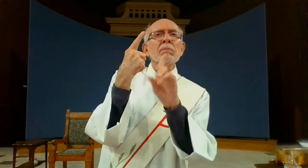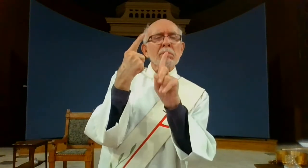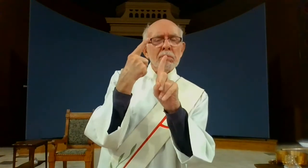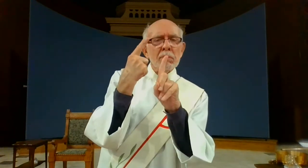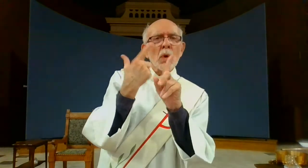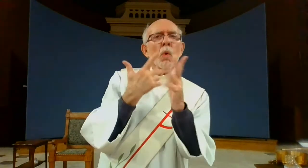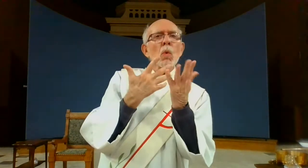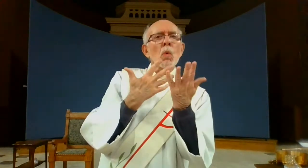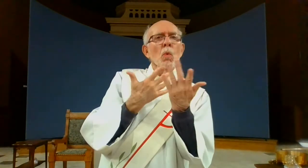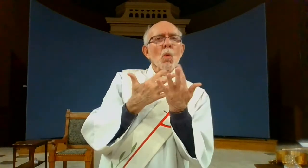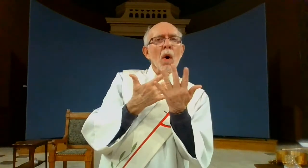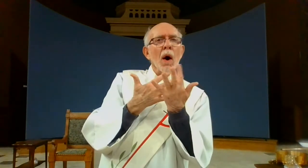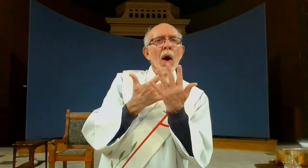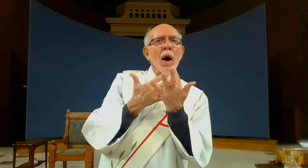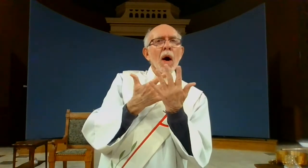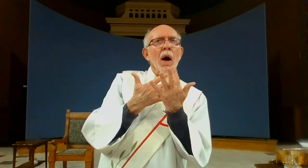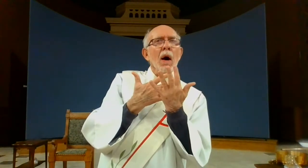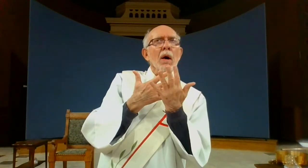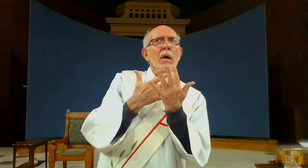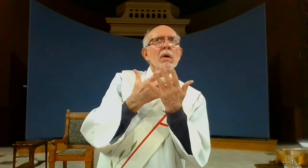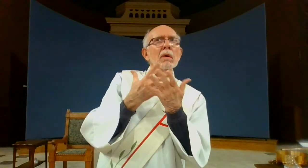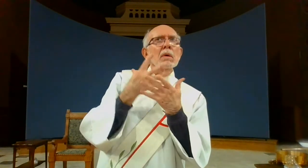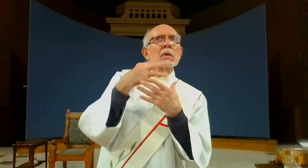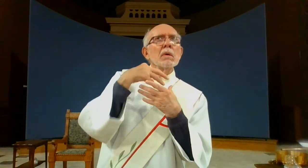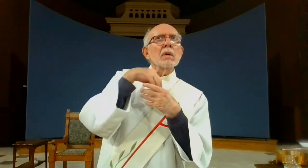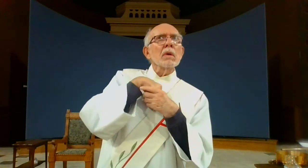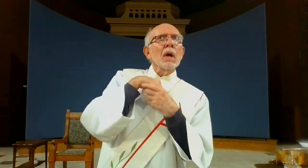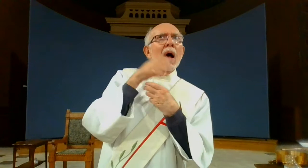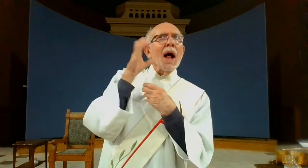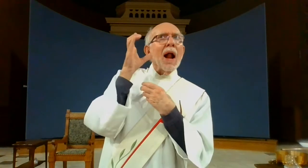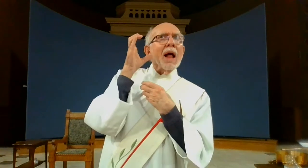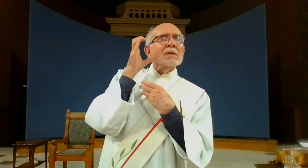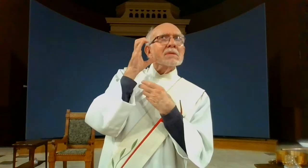But Mary, she accepted that this was God's plan.